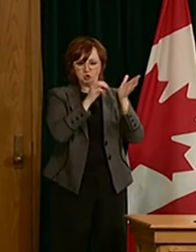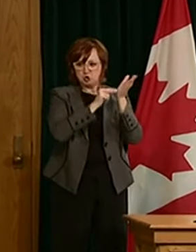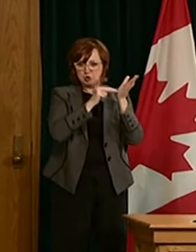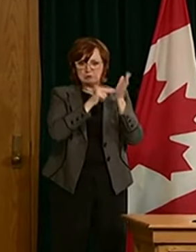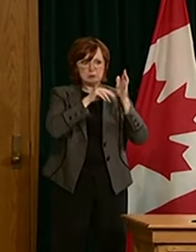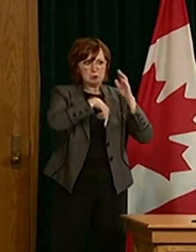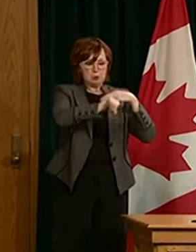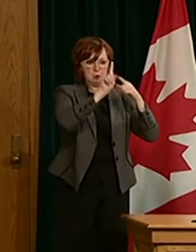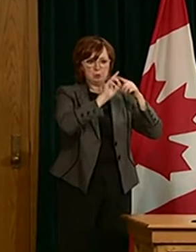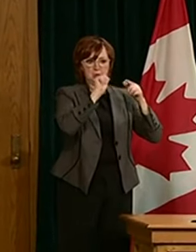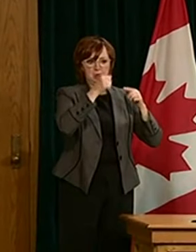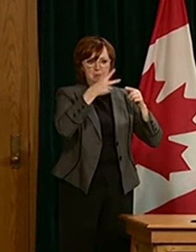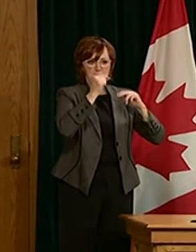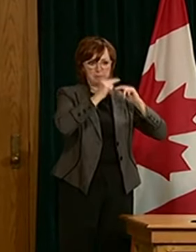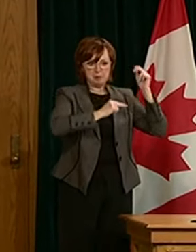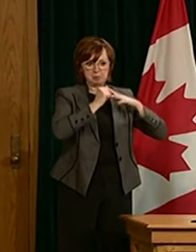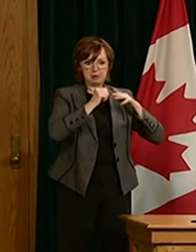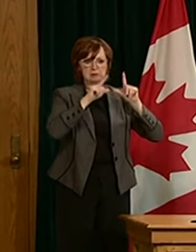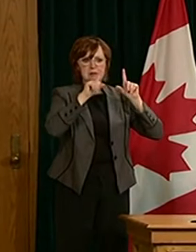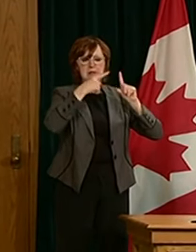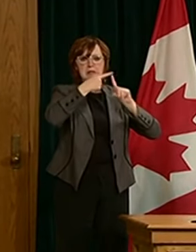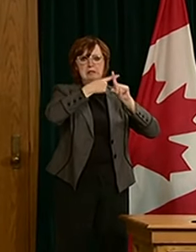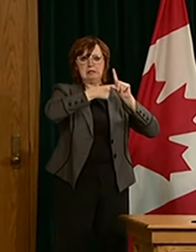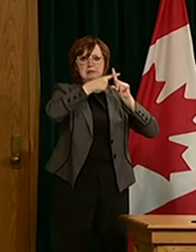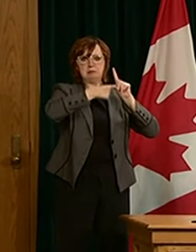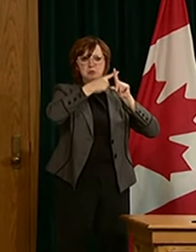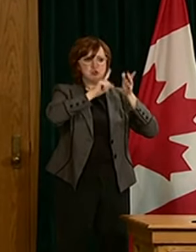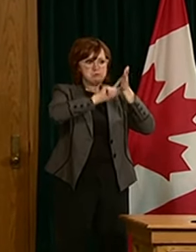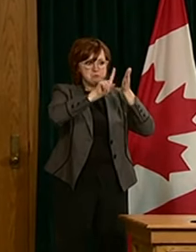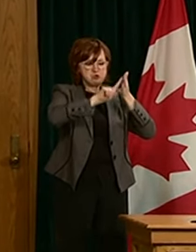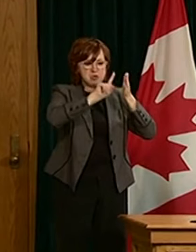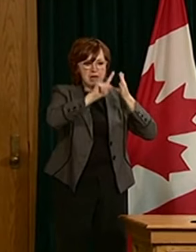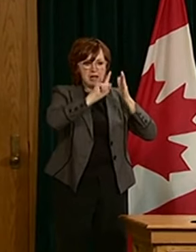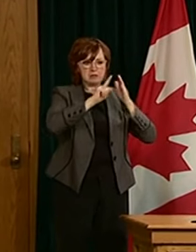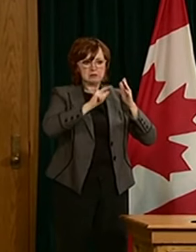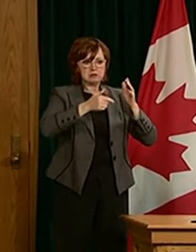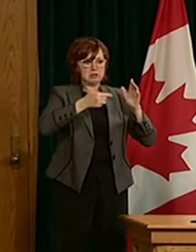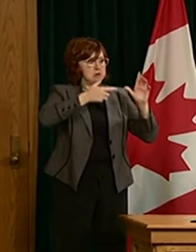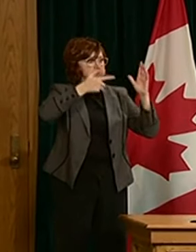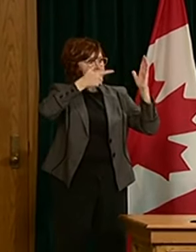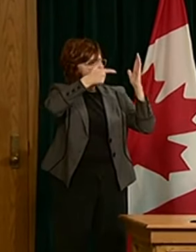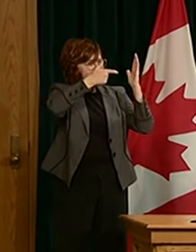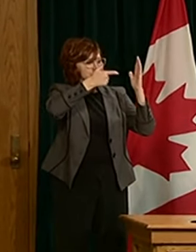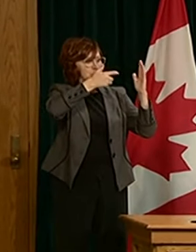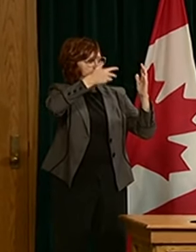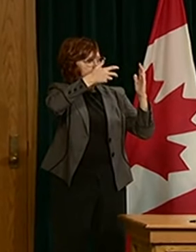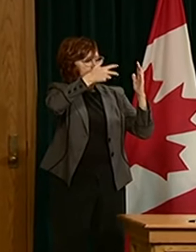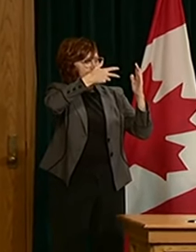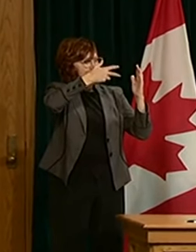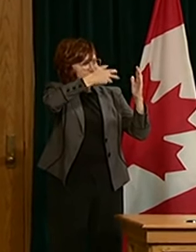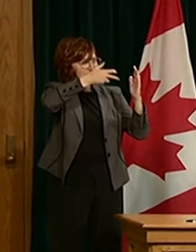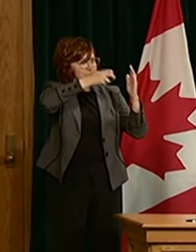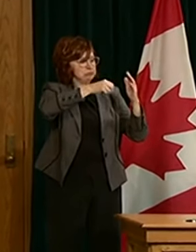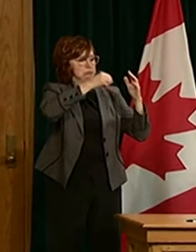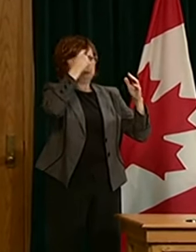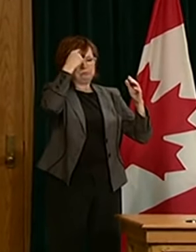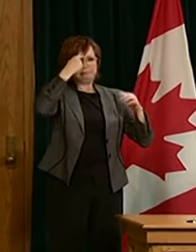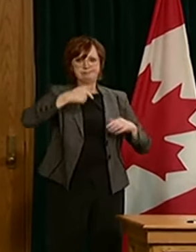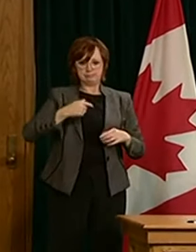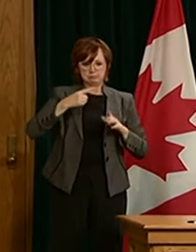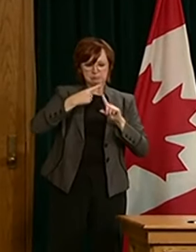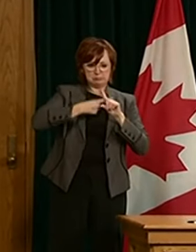measures could lead us to get even lower than that 3,000 death estimate that we're predicting or that we're